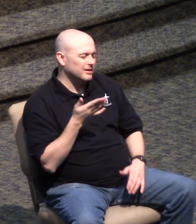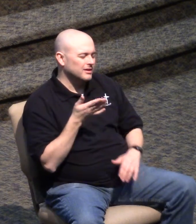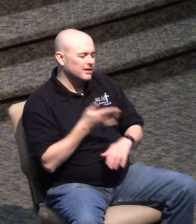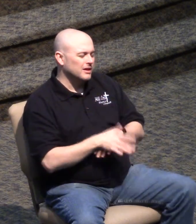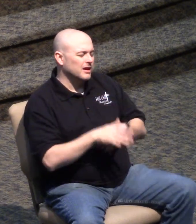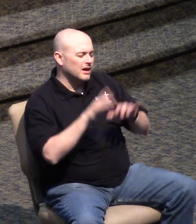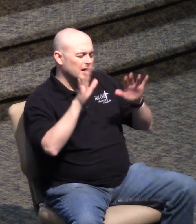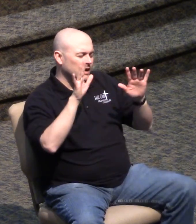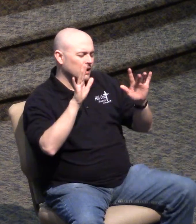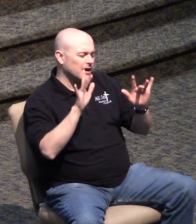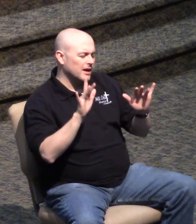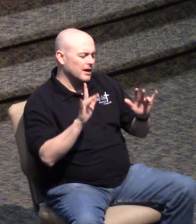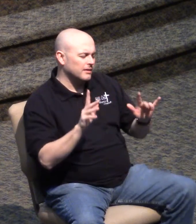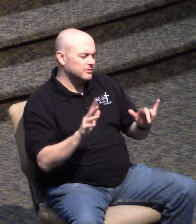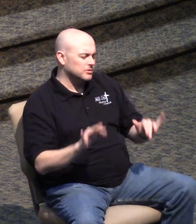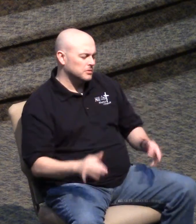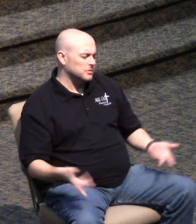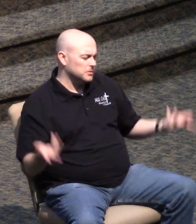fragrance